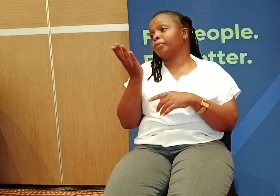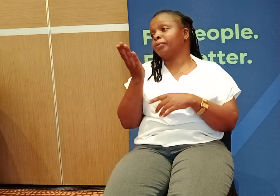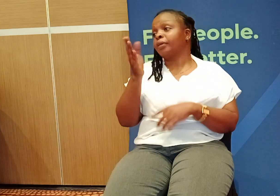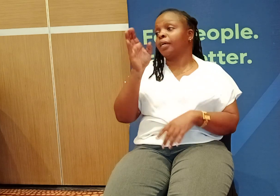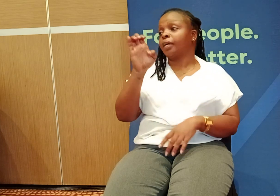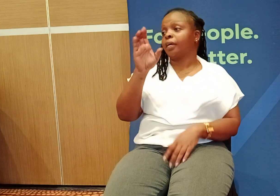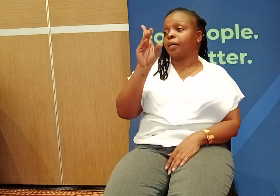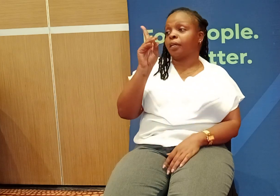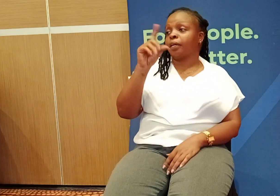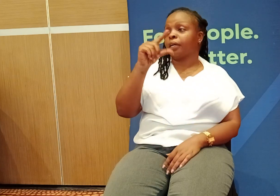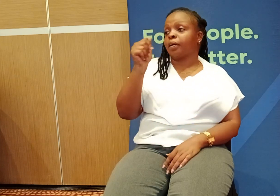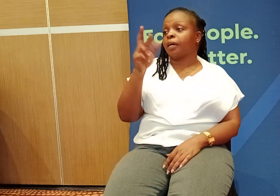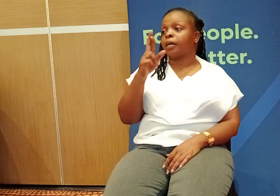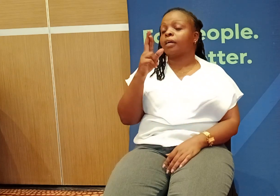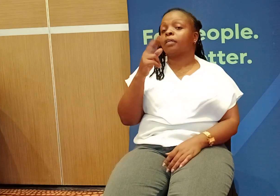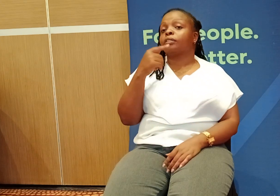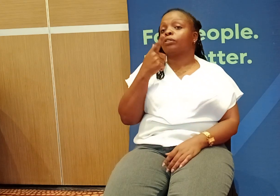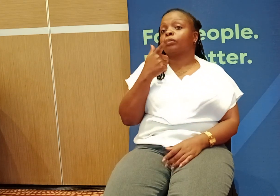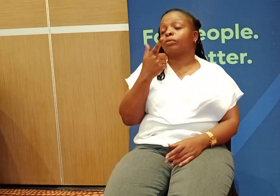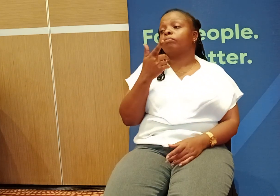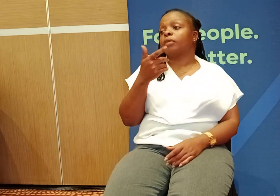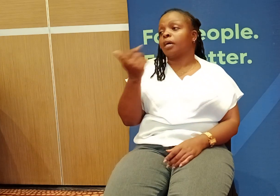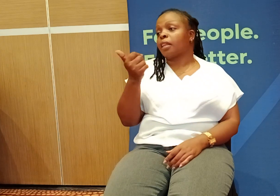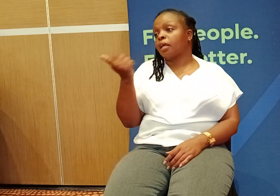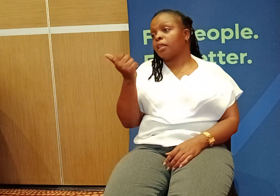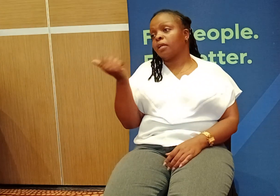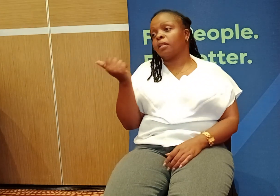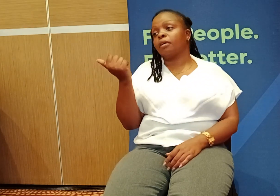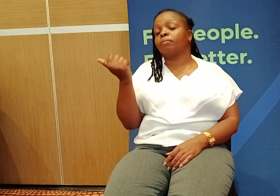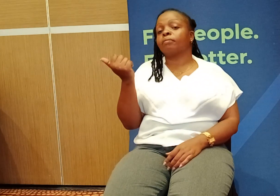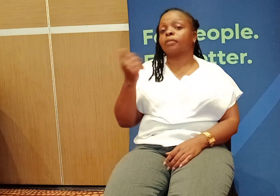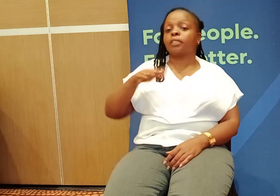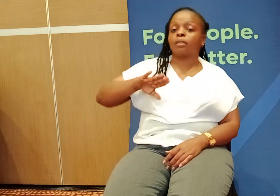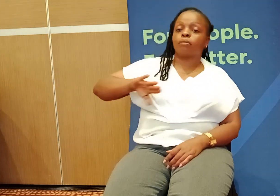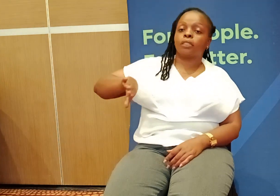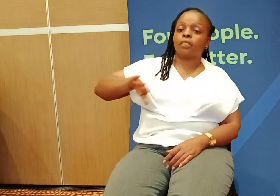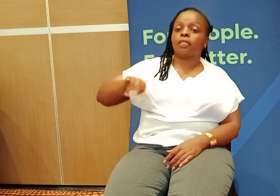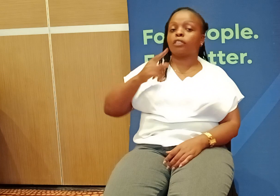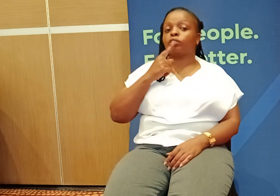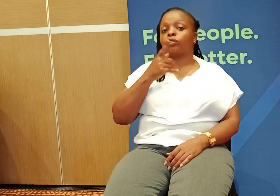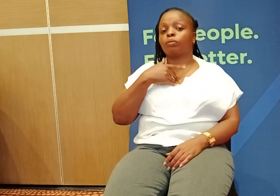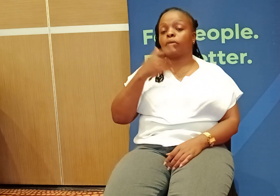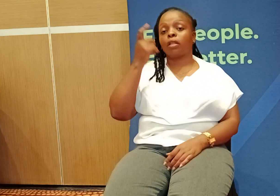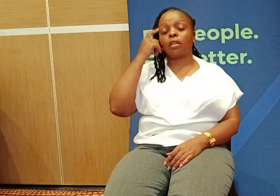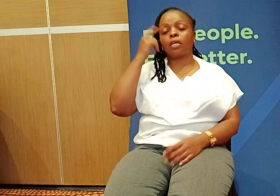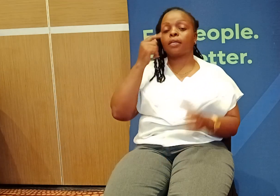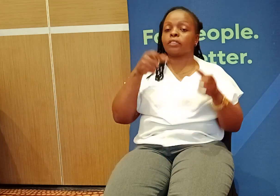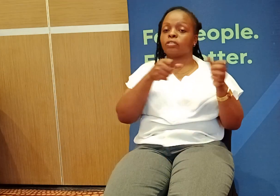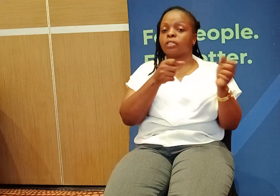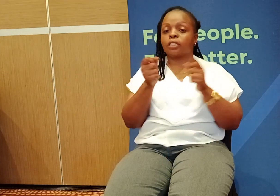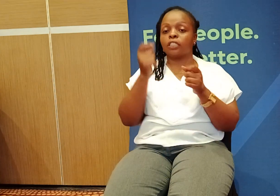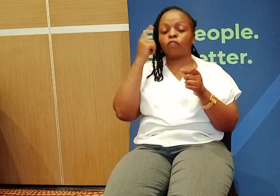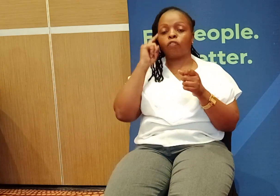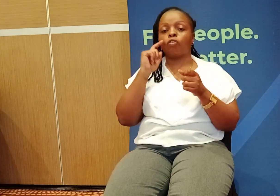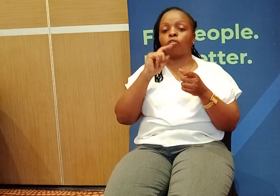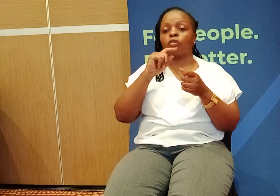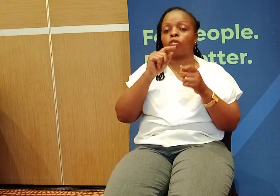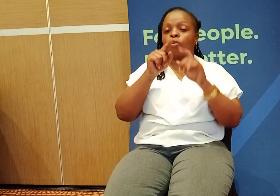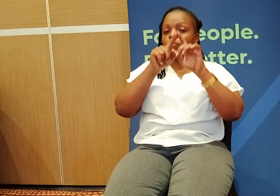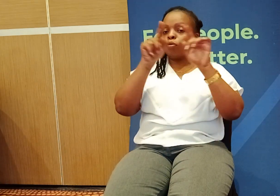Edgar, well done. Yeah. And the rest of the subsidiaries. So I think our strategy for portfolio,